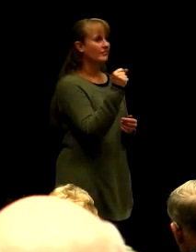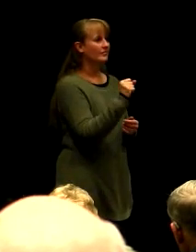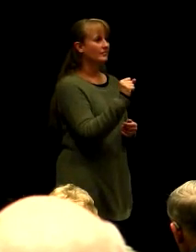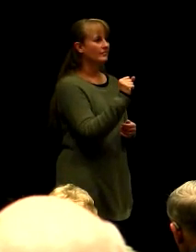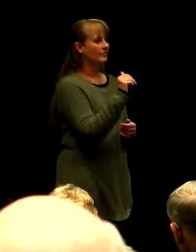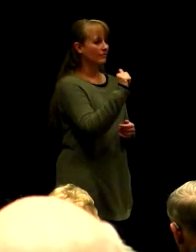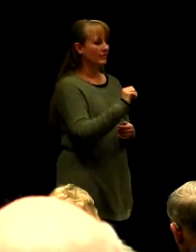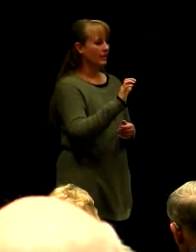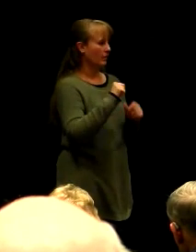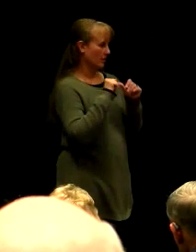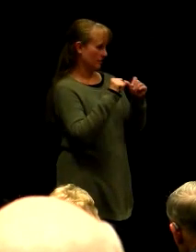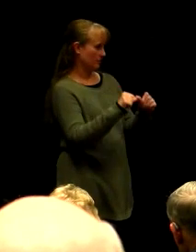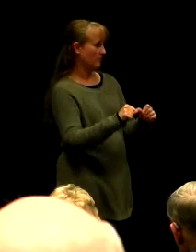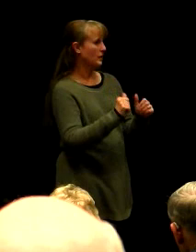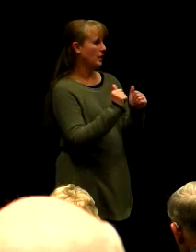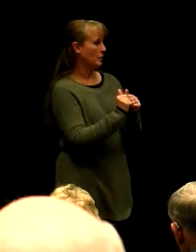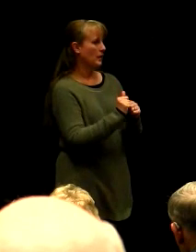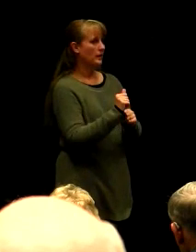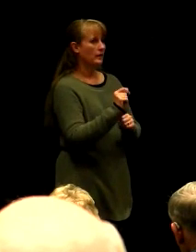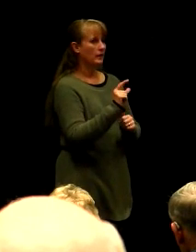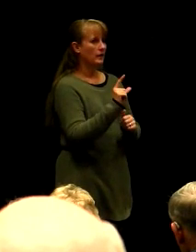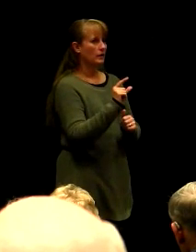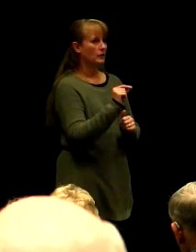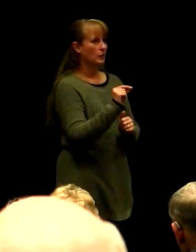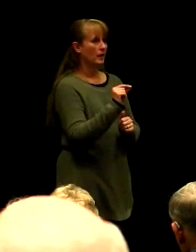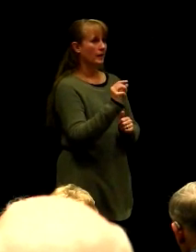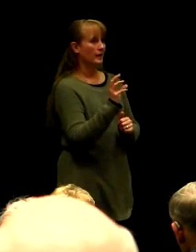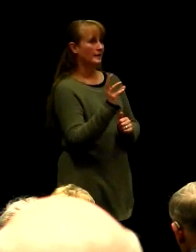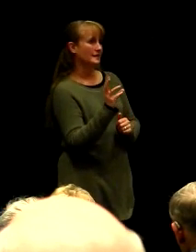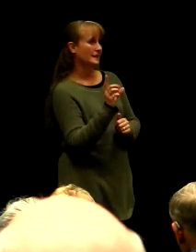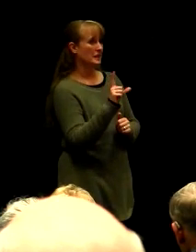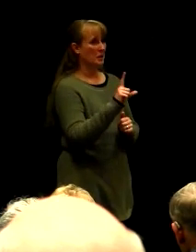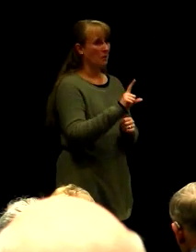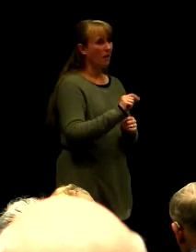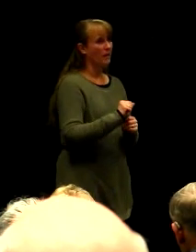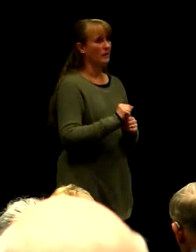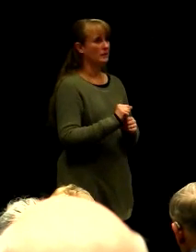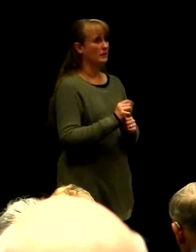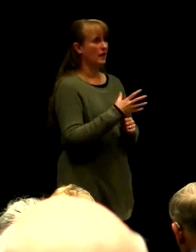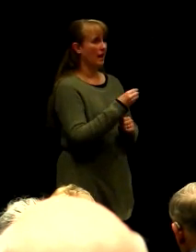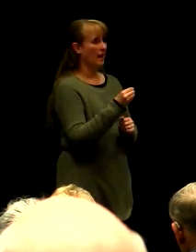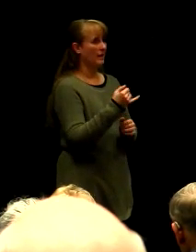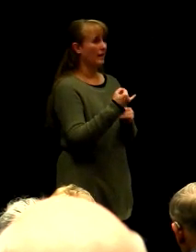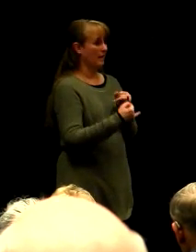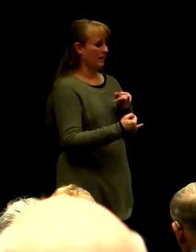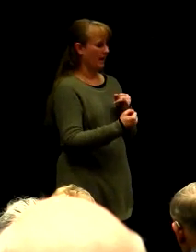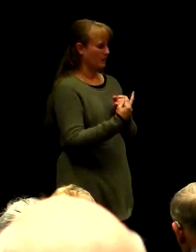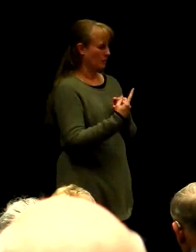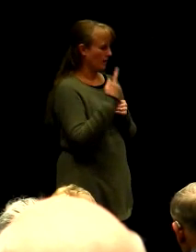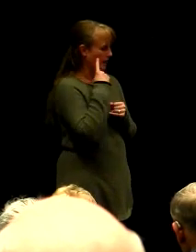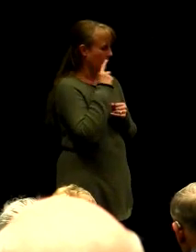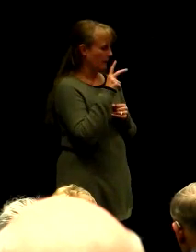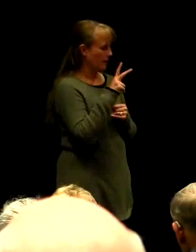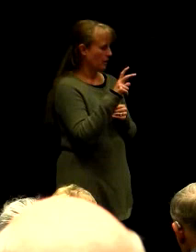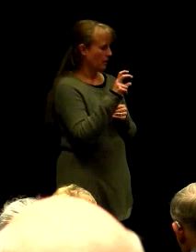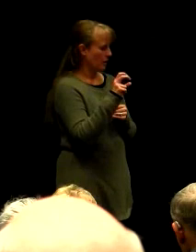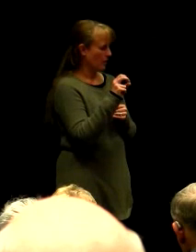Clark goes on, you know, with 2061 and then the last, what is it,